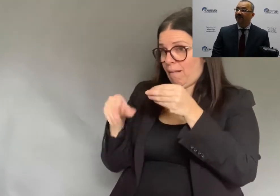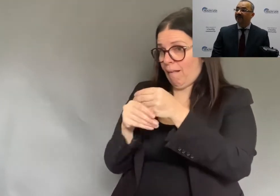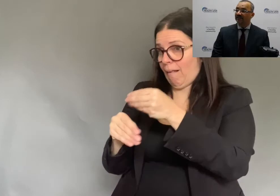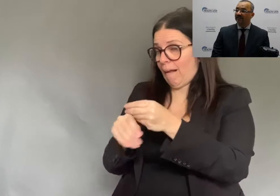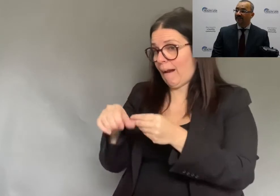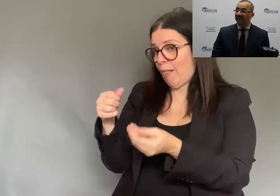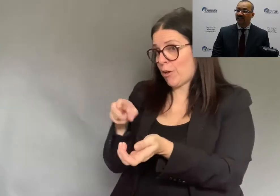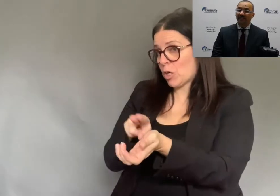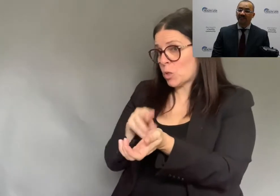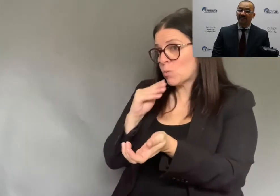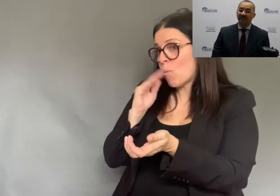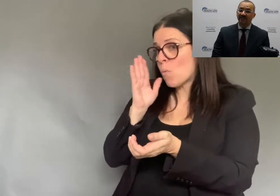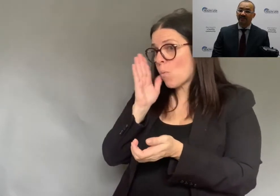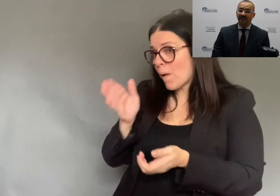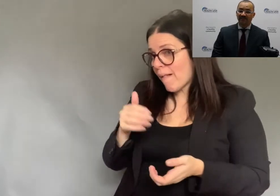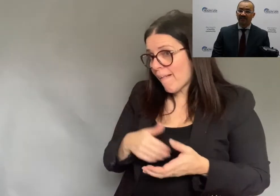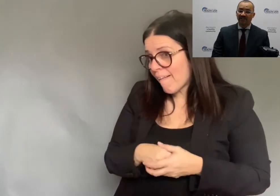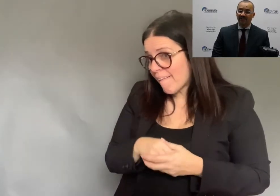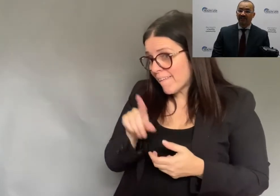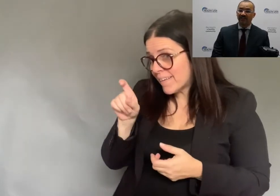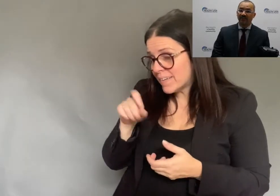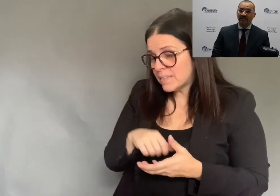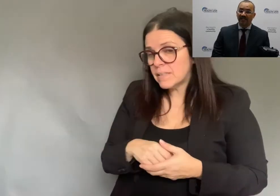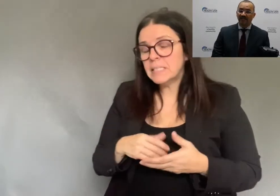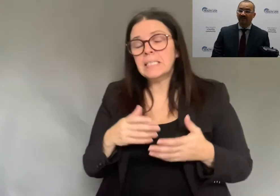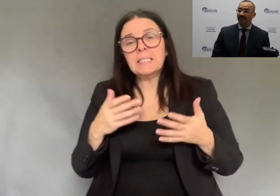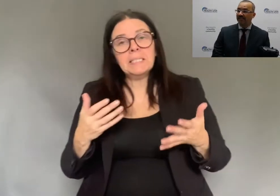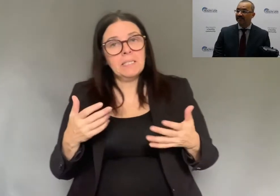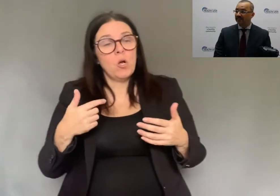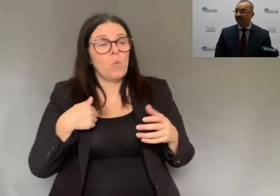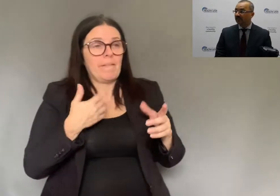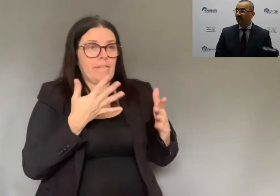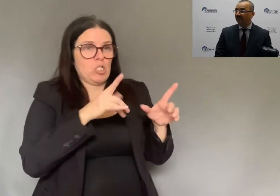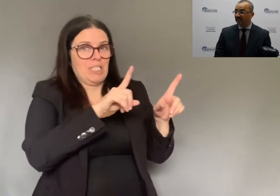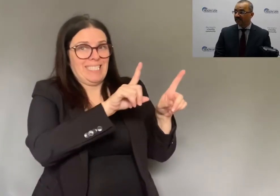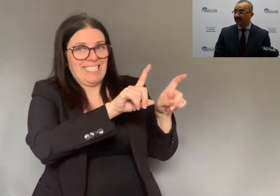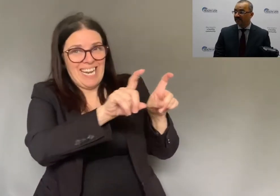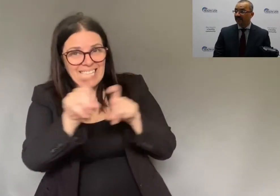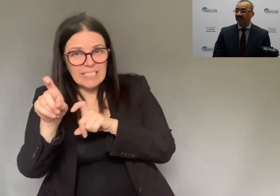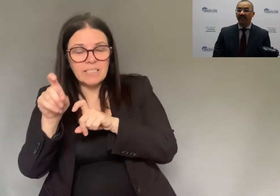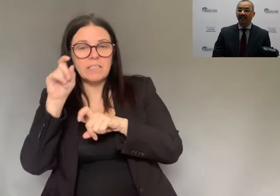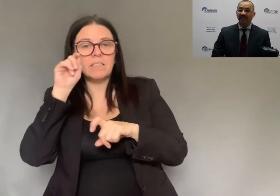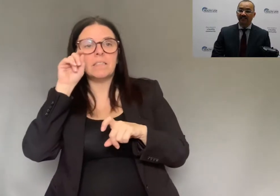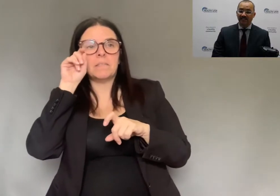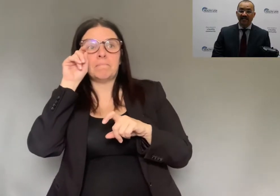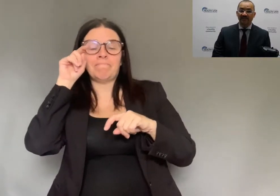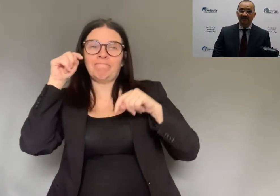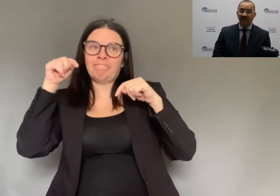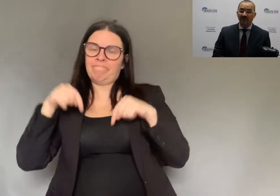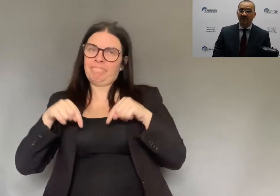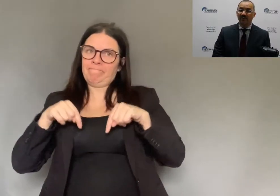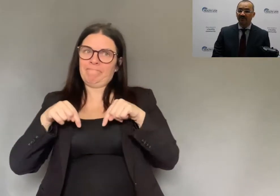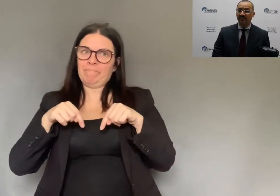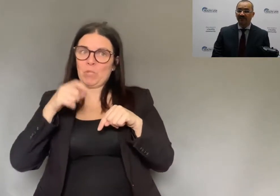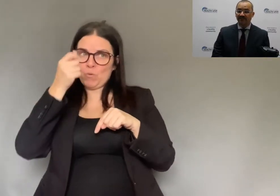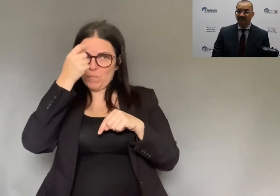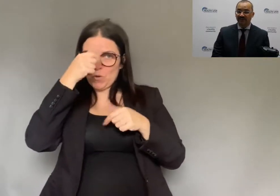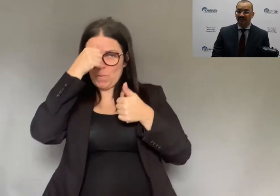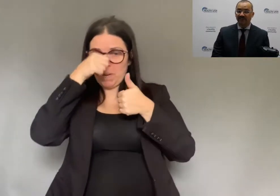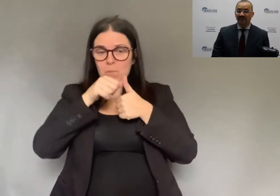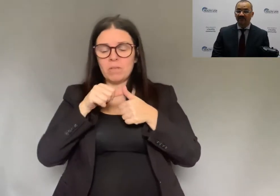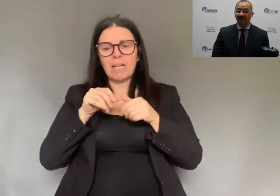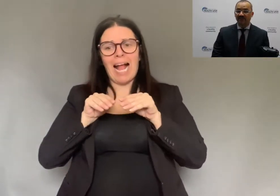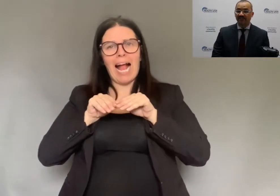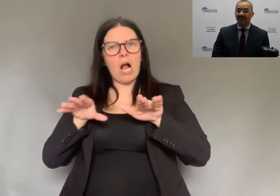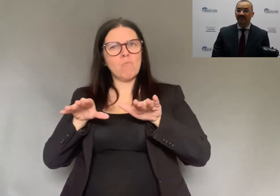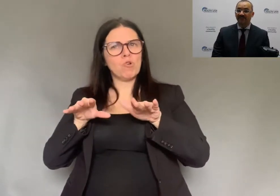every facility, and based on the definition that we have, it's just one case. And as we know, majority of these